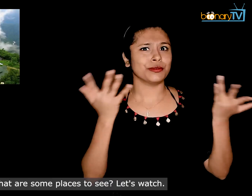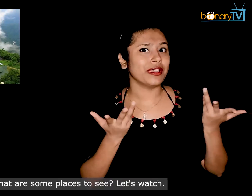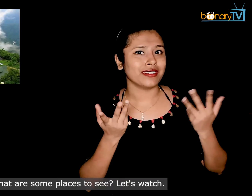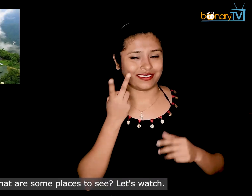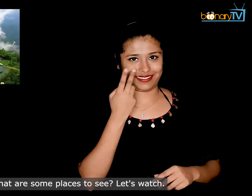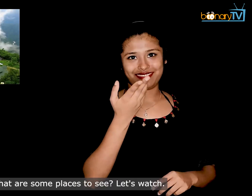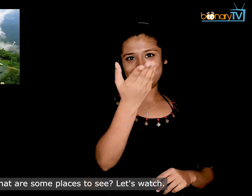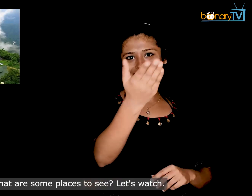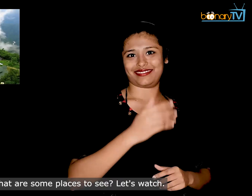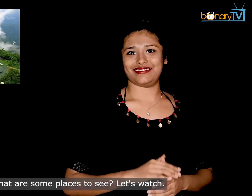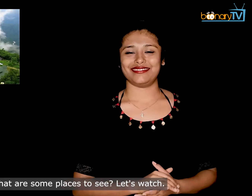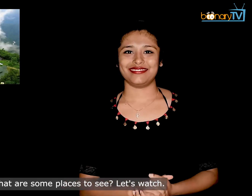see? Let's watch.